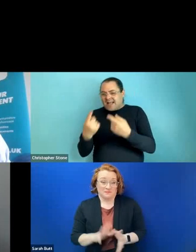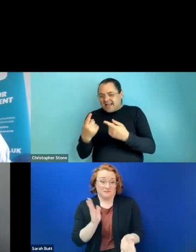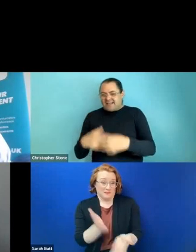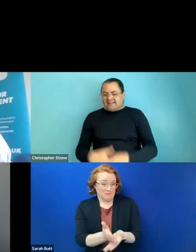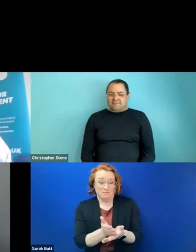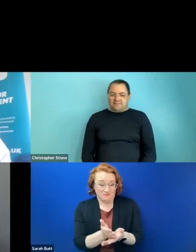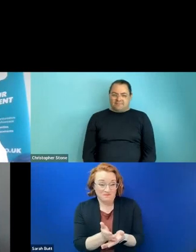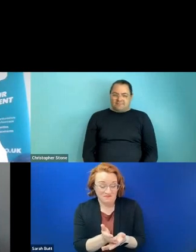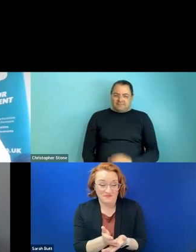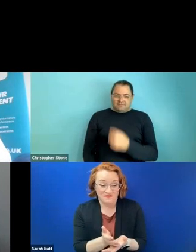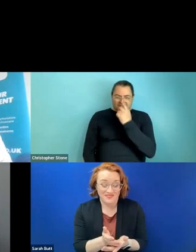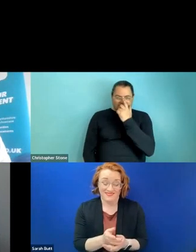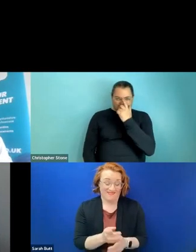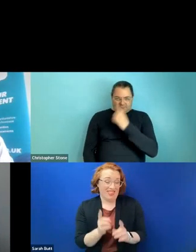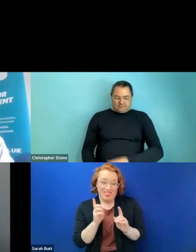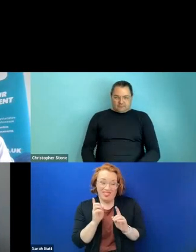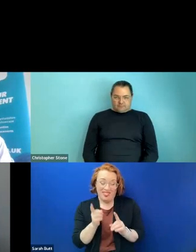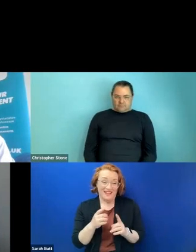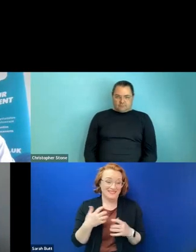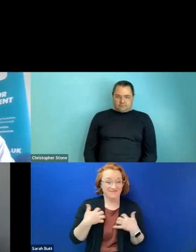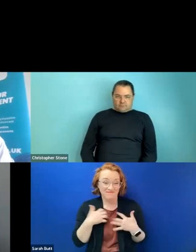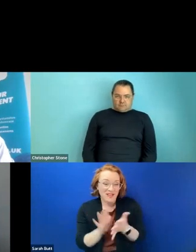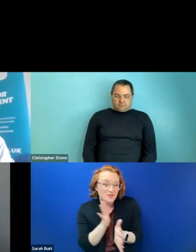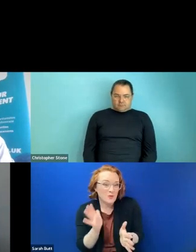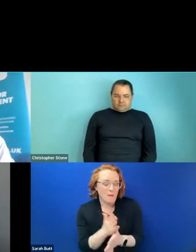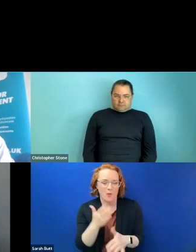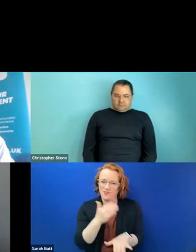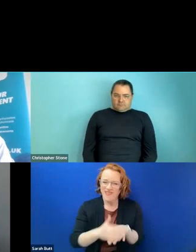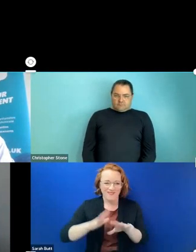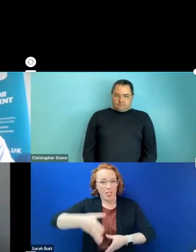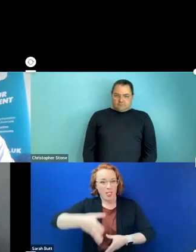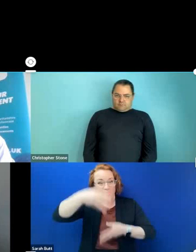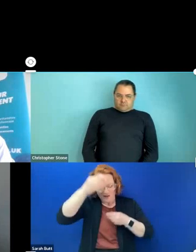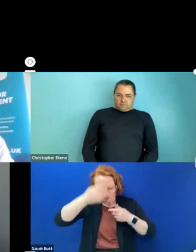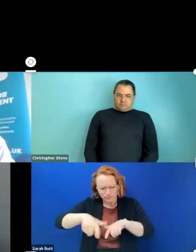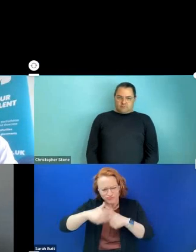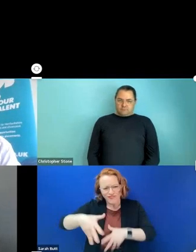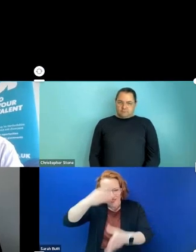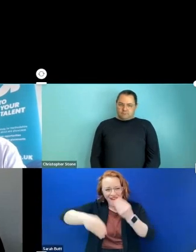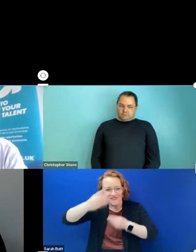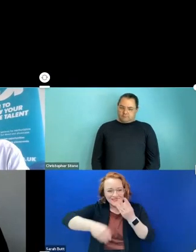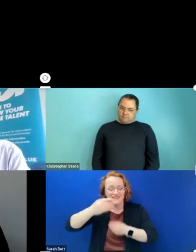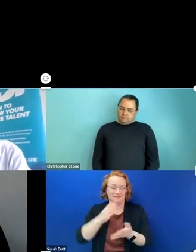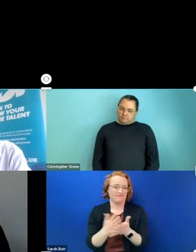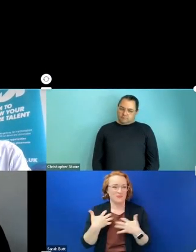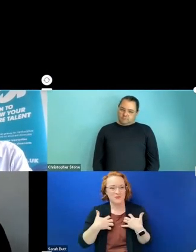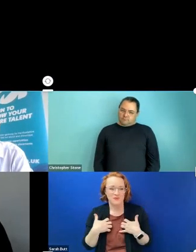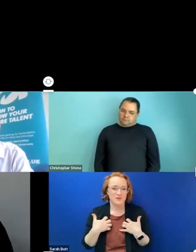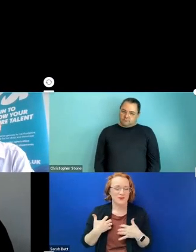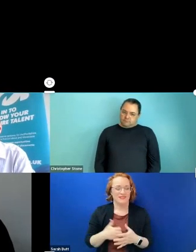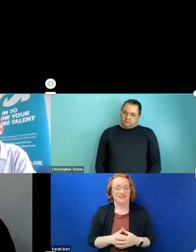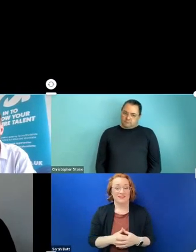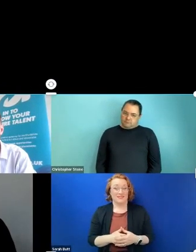absolutely. That is another very enjoyable part. You never stop learning, and it's amazingly interesting.